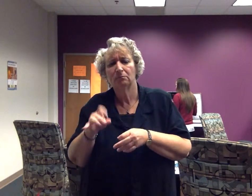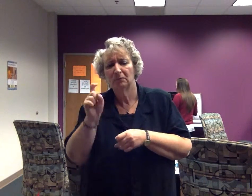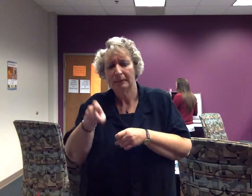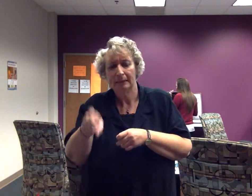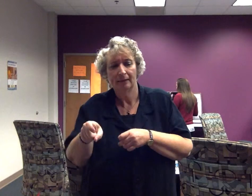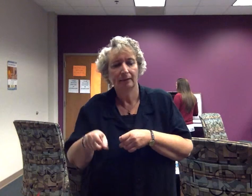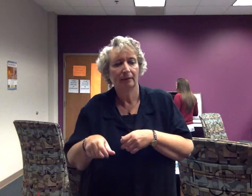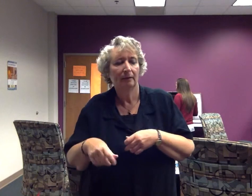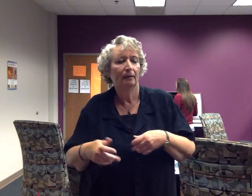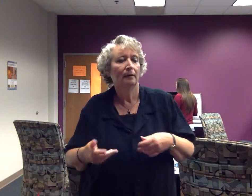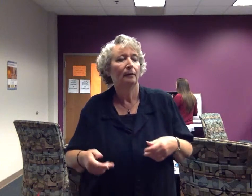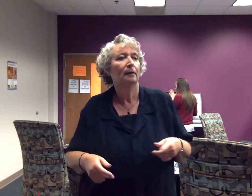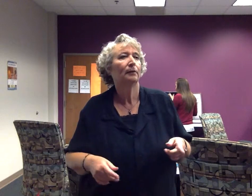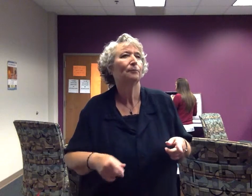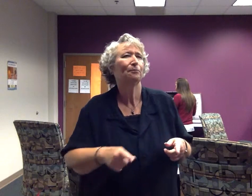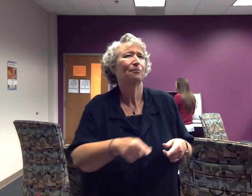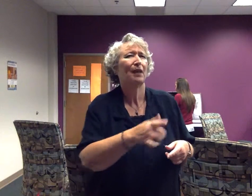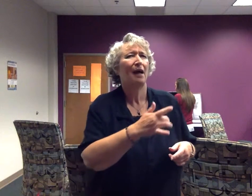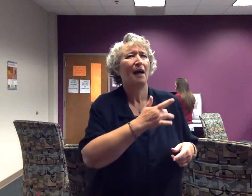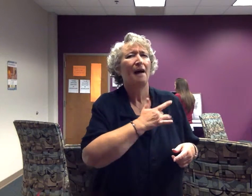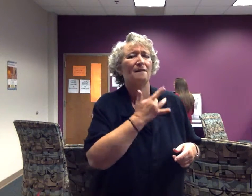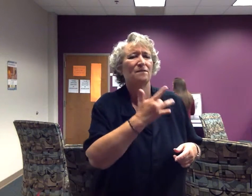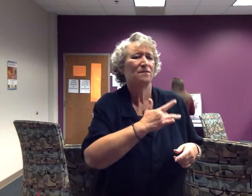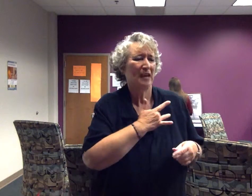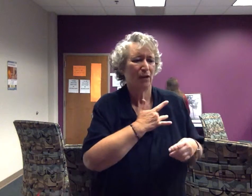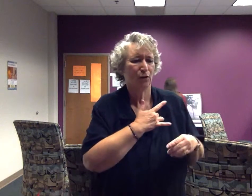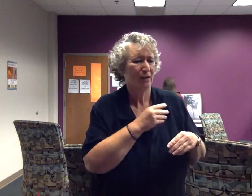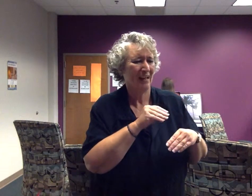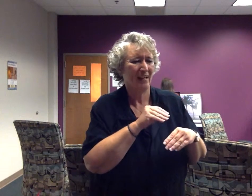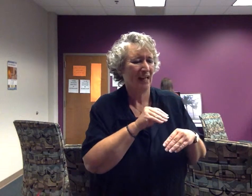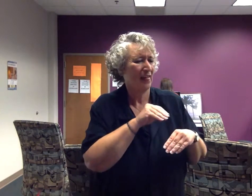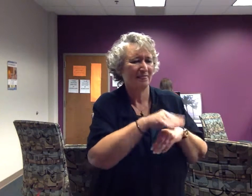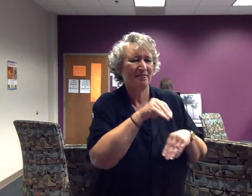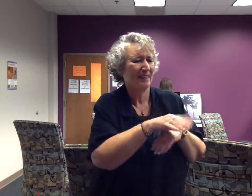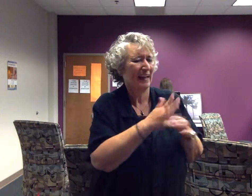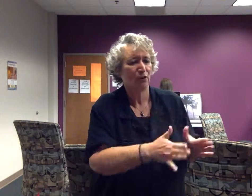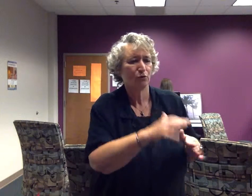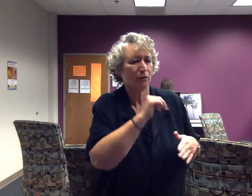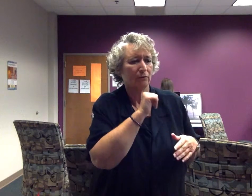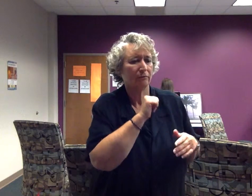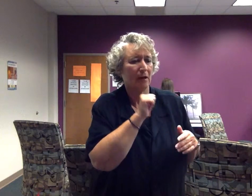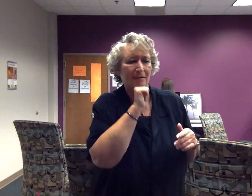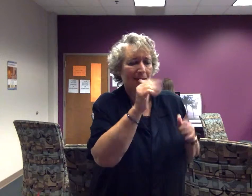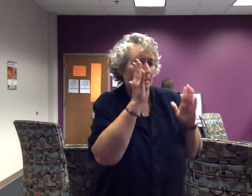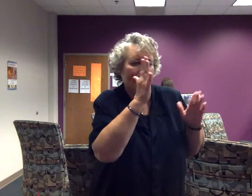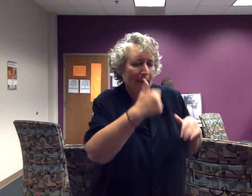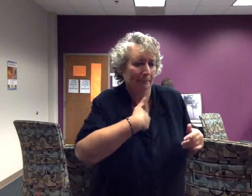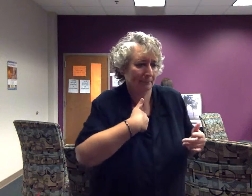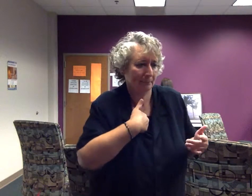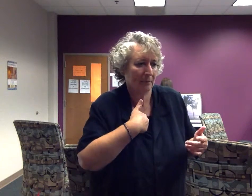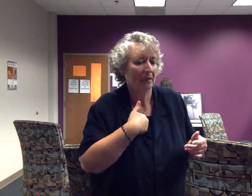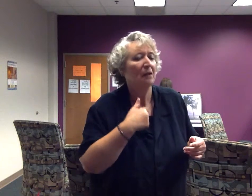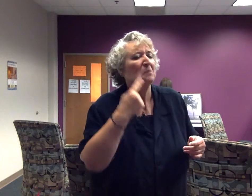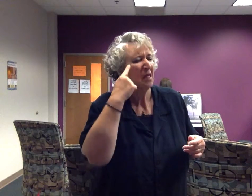because I felt that the counselors wouldn't listen to my voice, so that I felt that they would listen to my parents' voice, my mother's